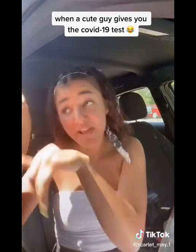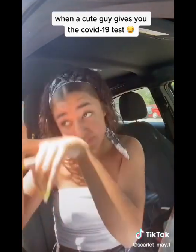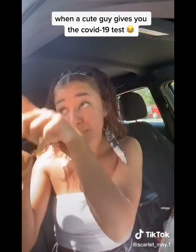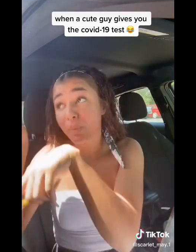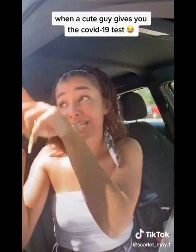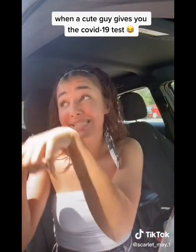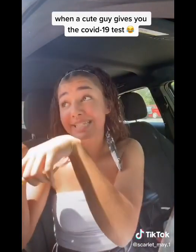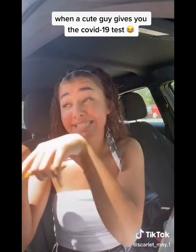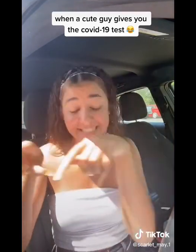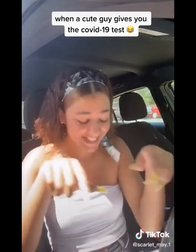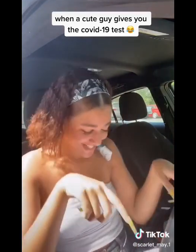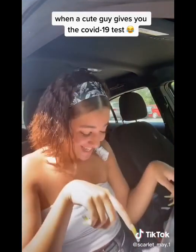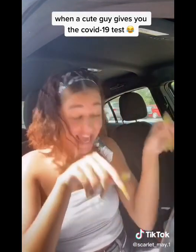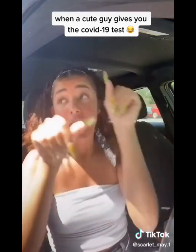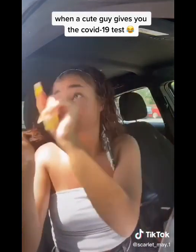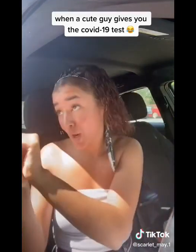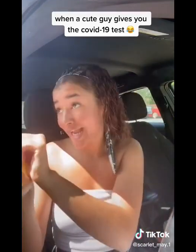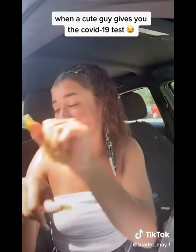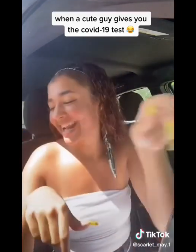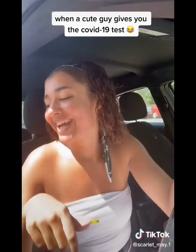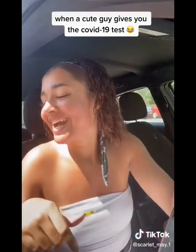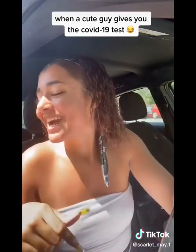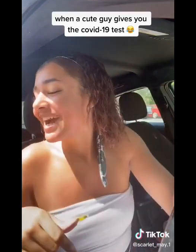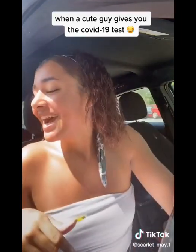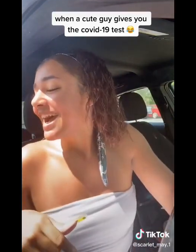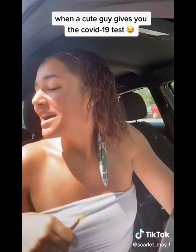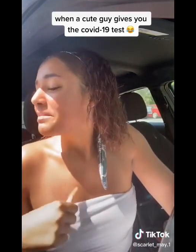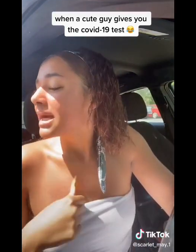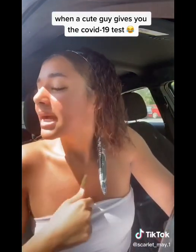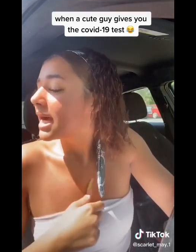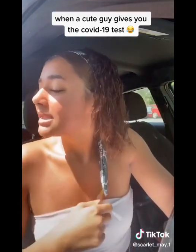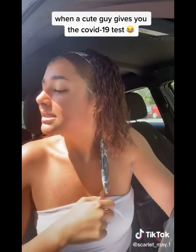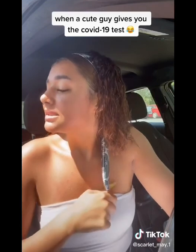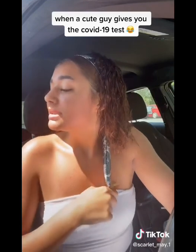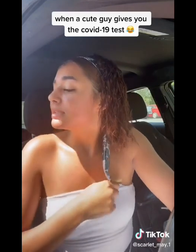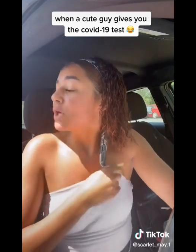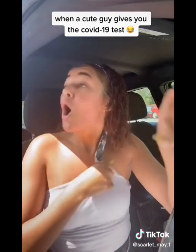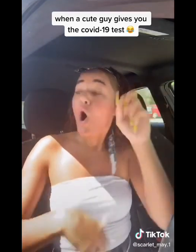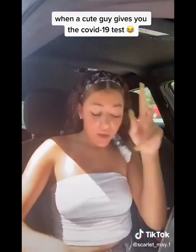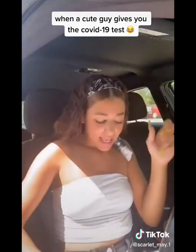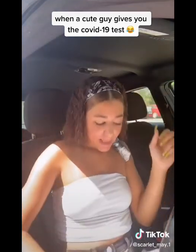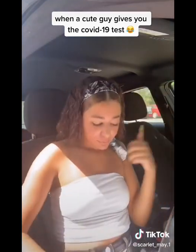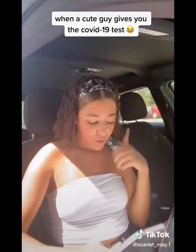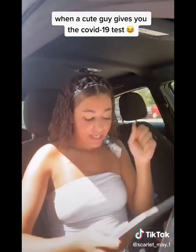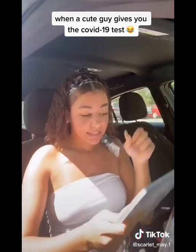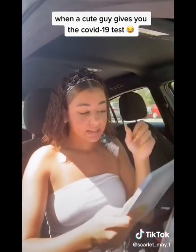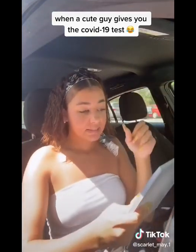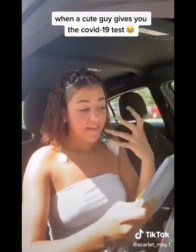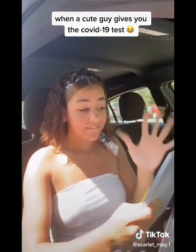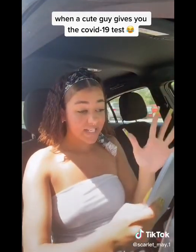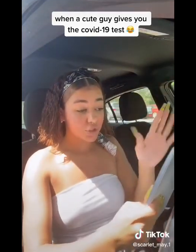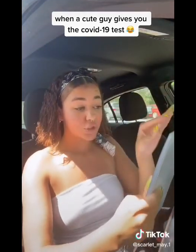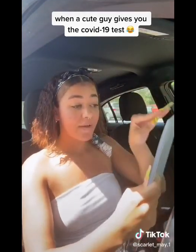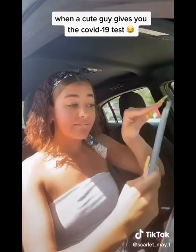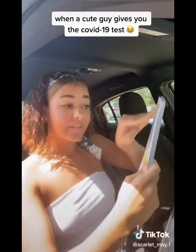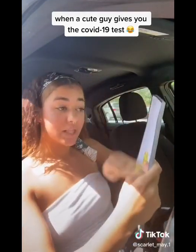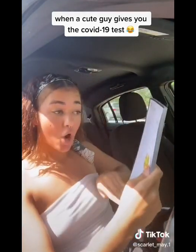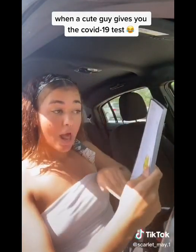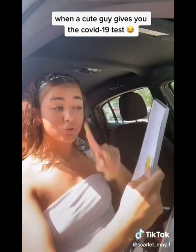what this is. It's working. My God. Okay, I'm sorry. Yes, I finished filling it all out. Just make sure